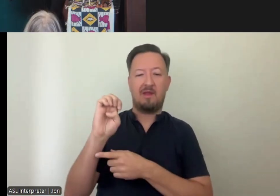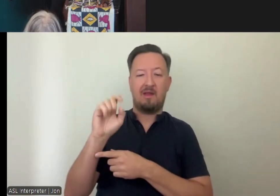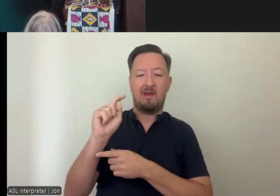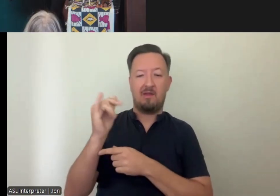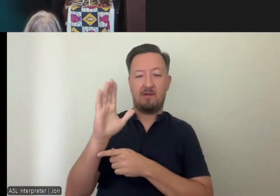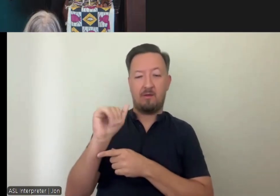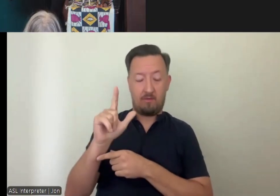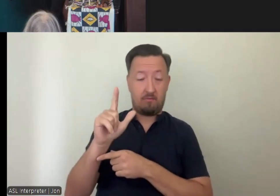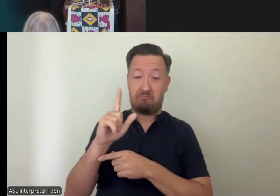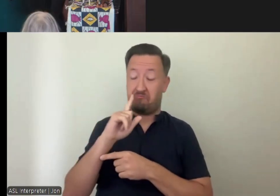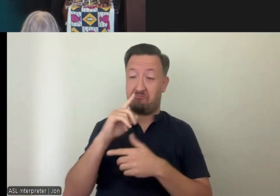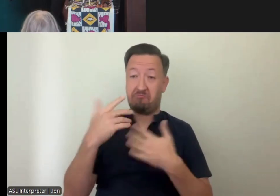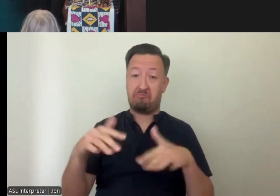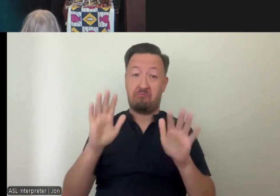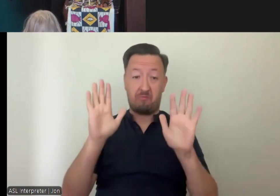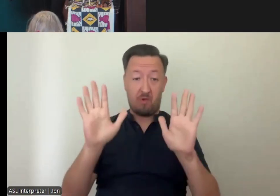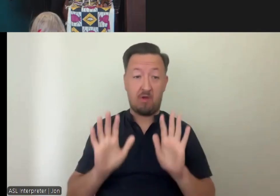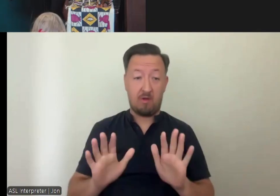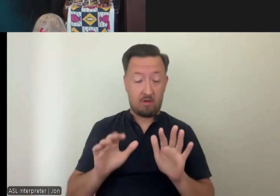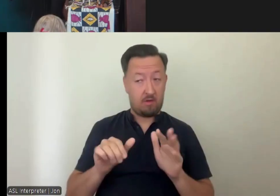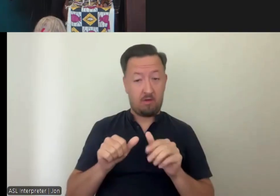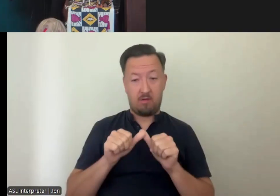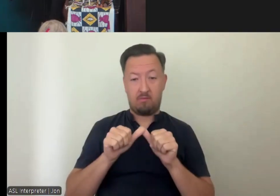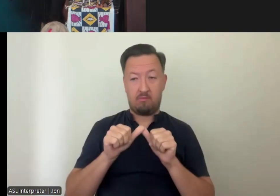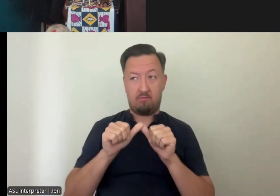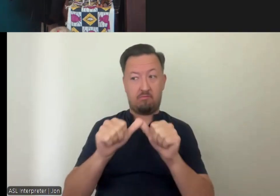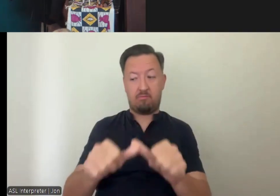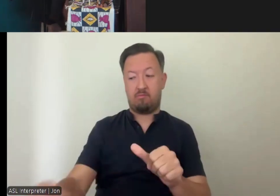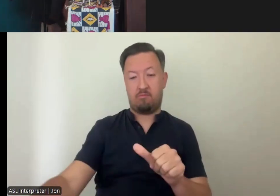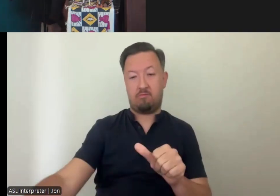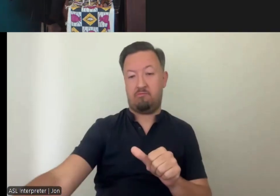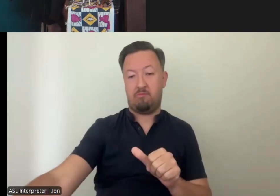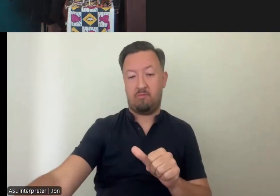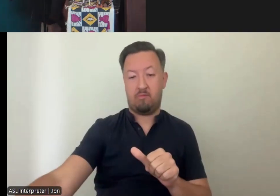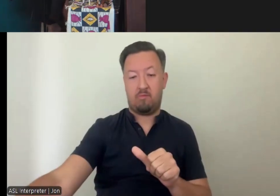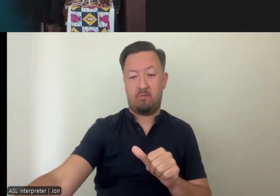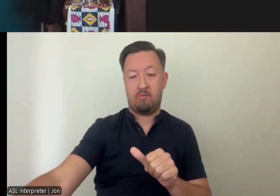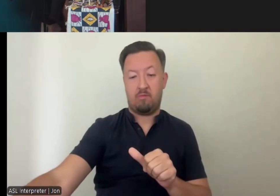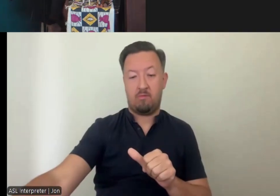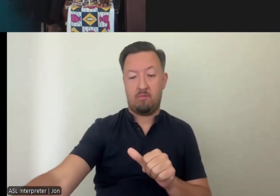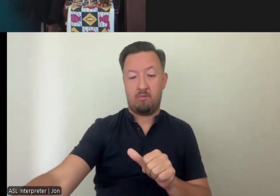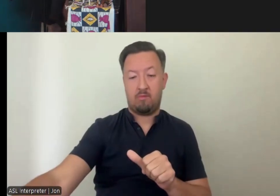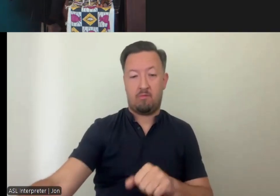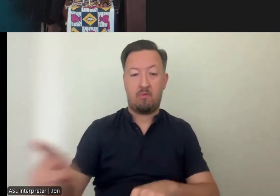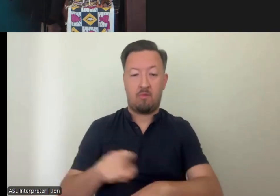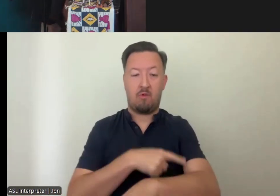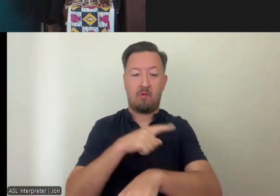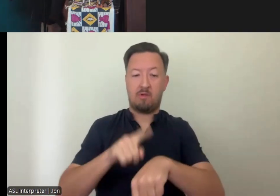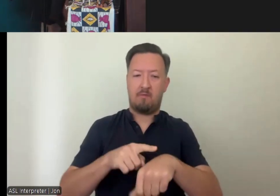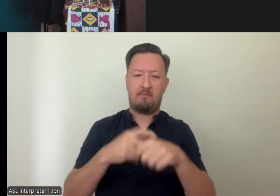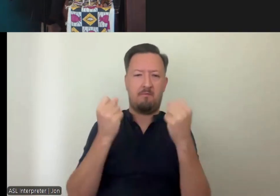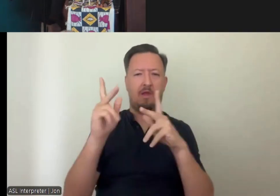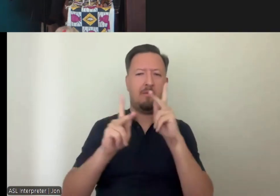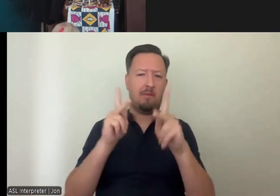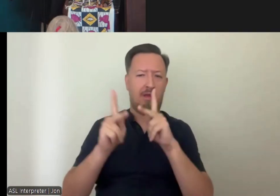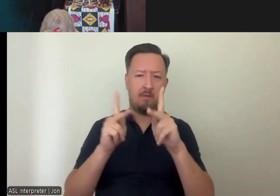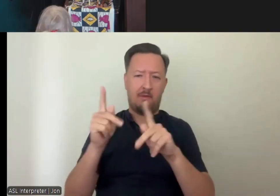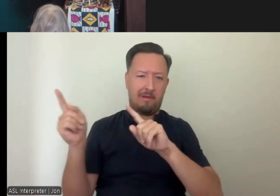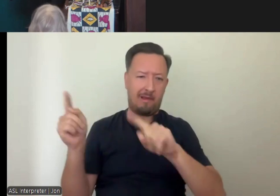went incredibly well. I mean, it lasted for a long time. There were lots of people coming, so it was a